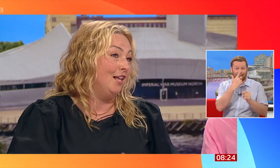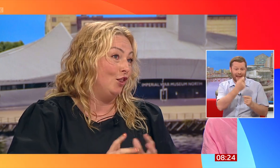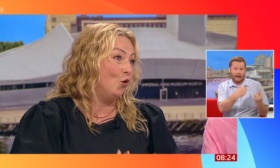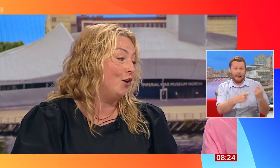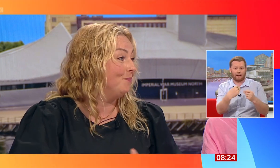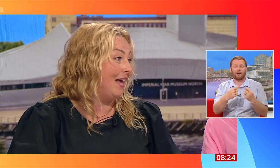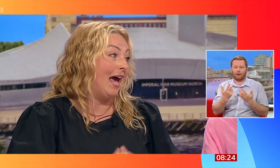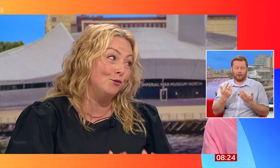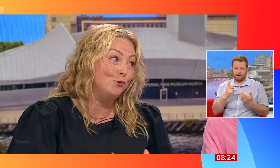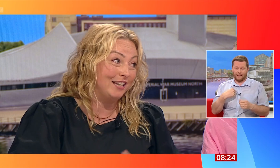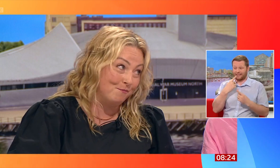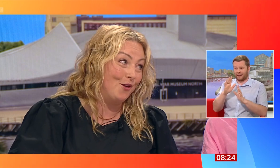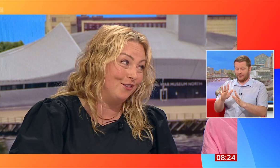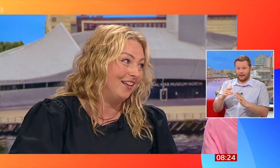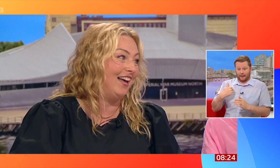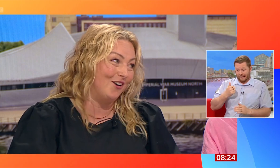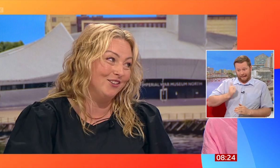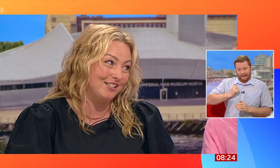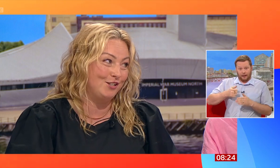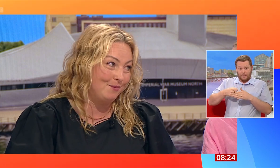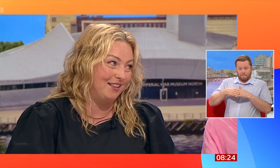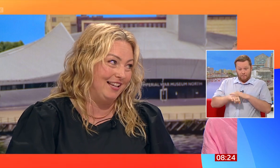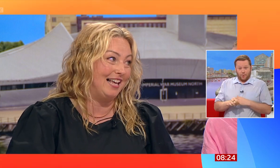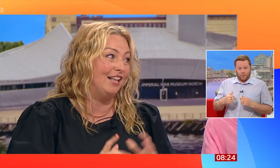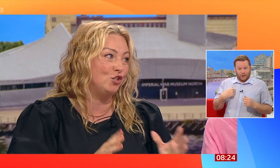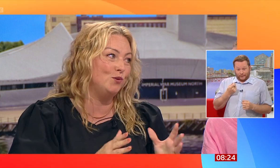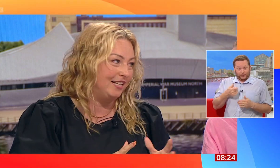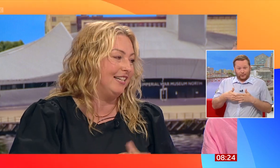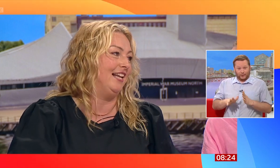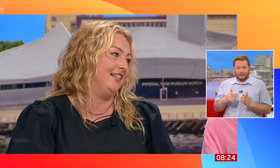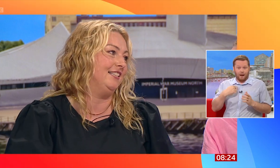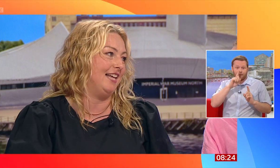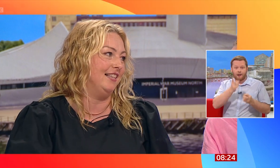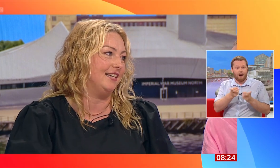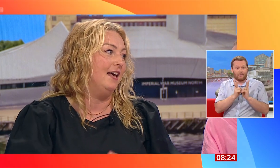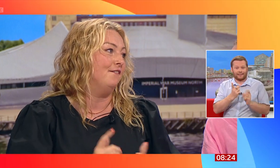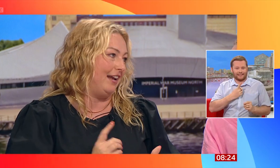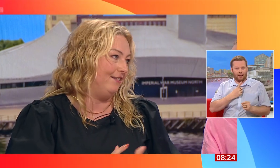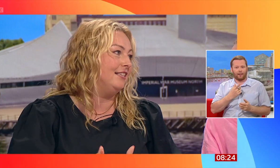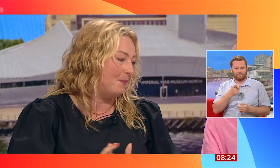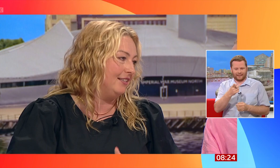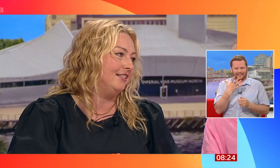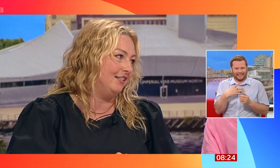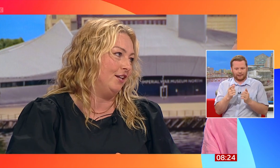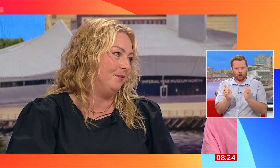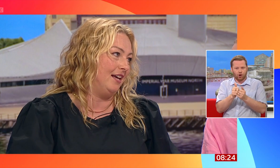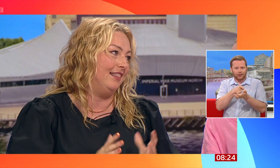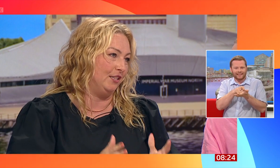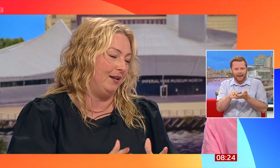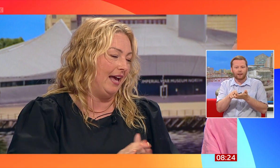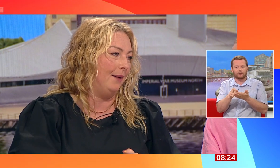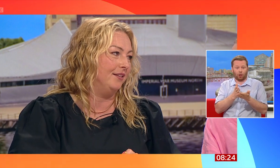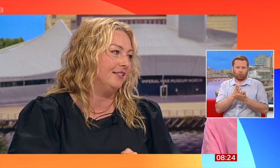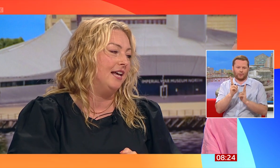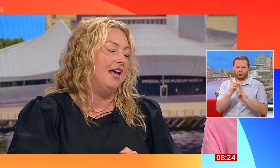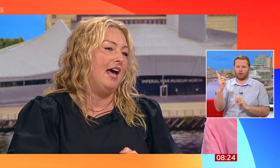them, look, I'm due to give birth. I can't interpret this, and you need to get consent by an independent interpreter, and that's